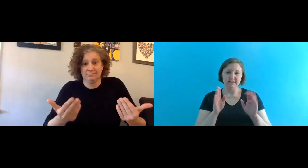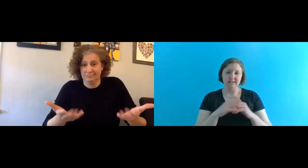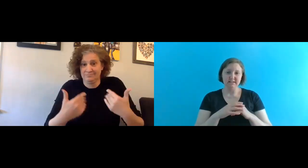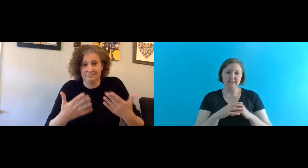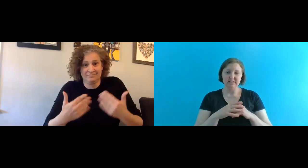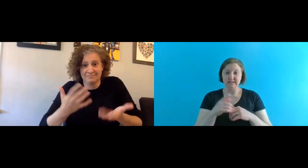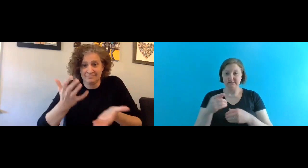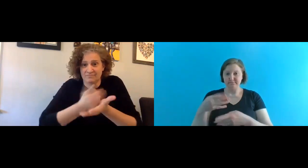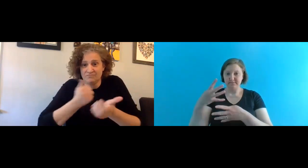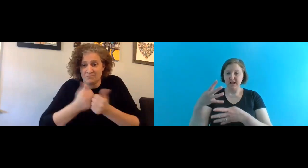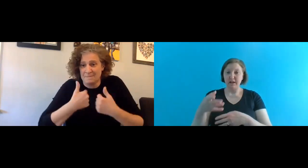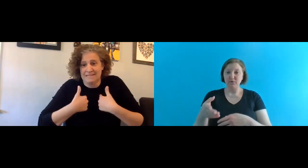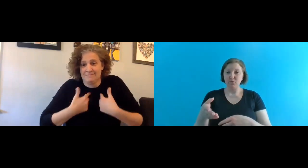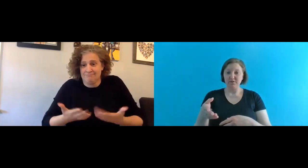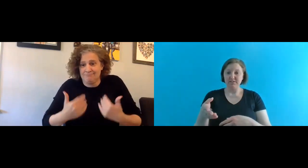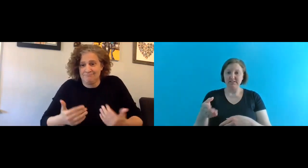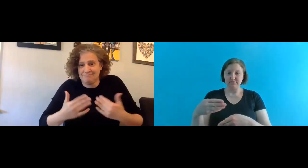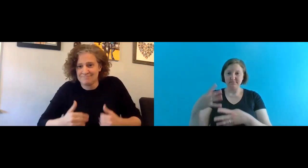Have yours.